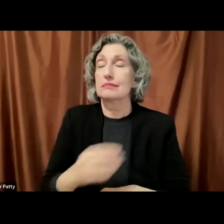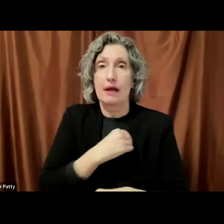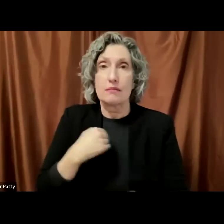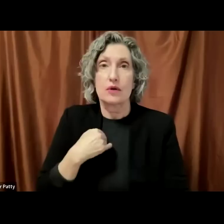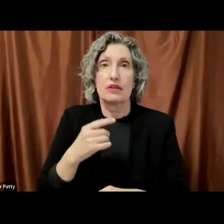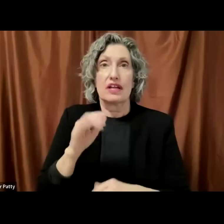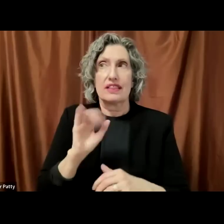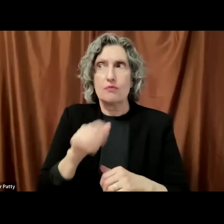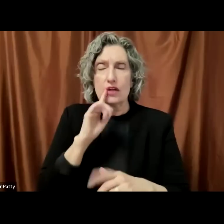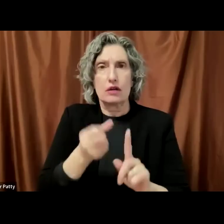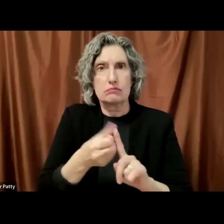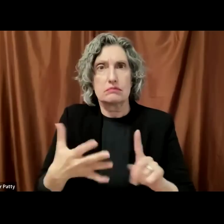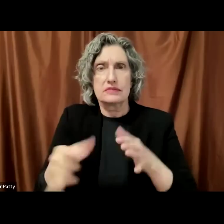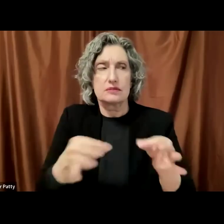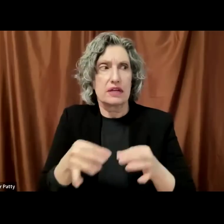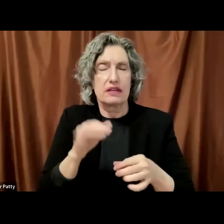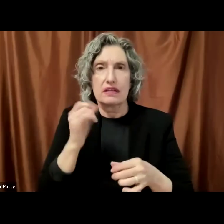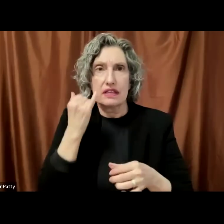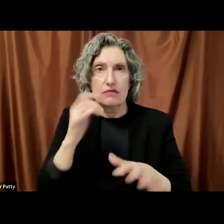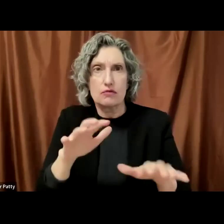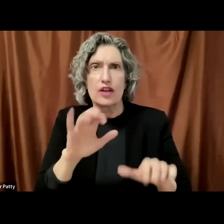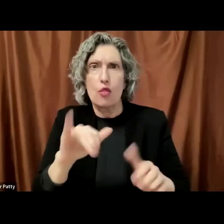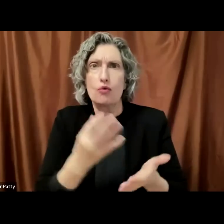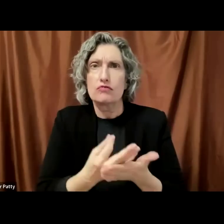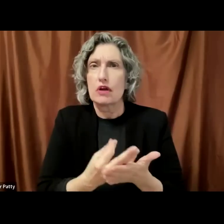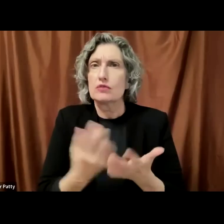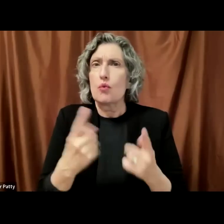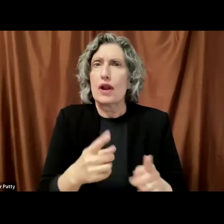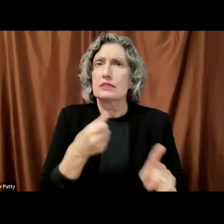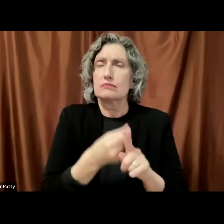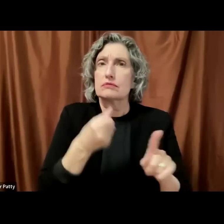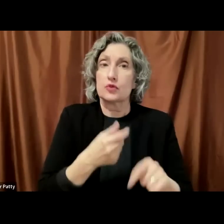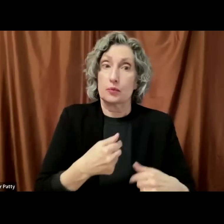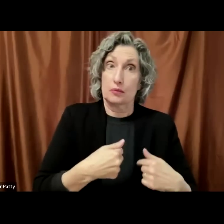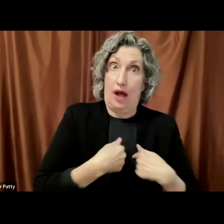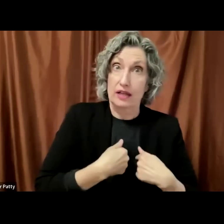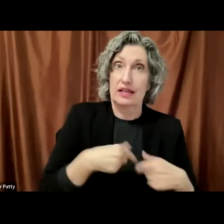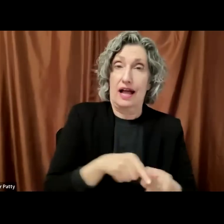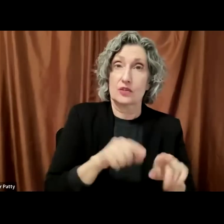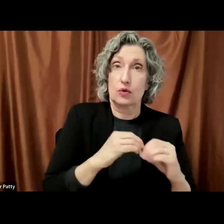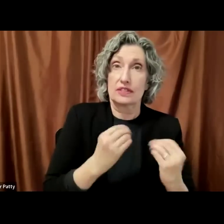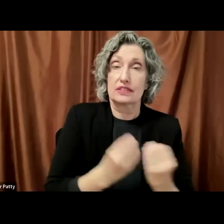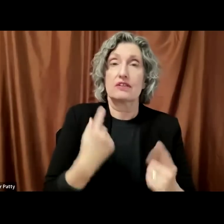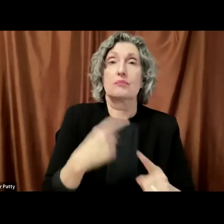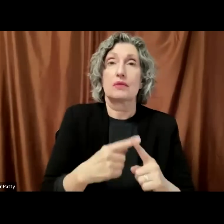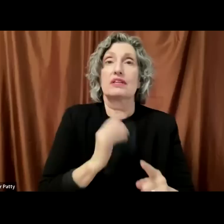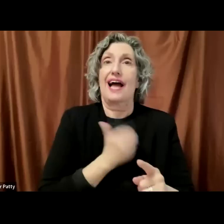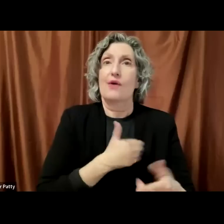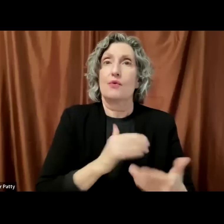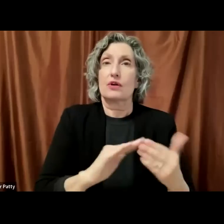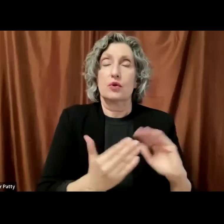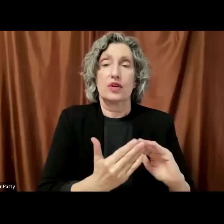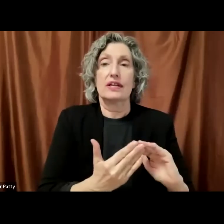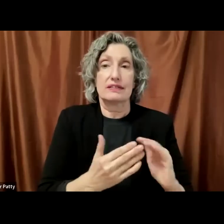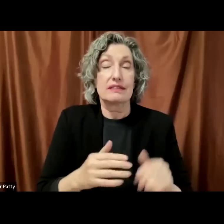the funding freeze had on them as an organization and the communities that they serve. And these were referenced multiple times in